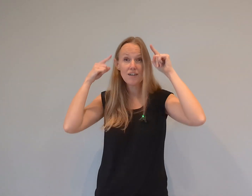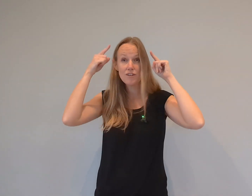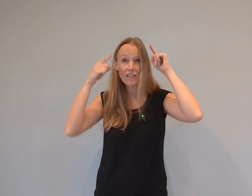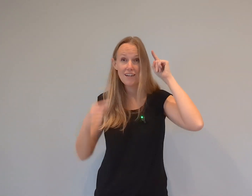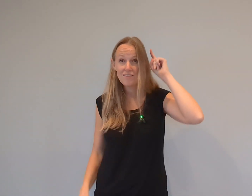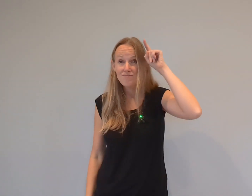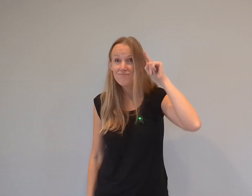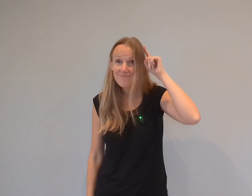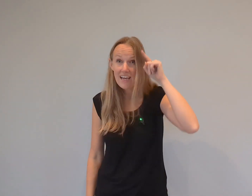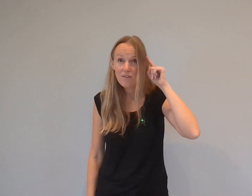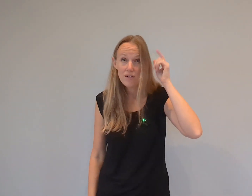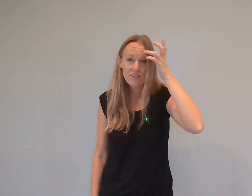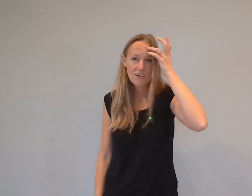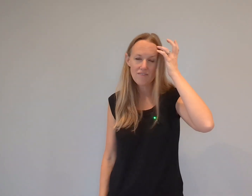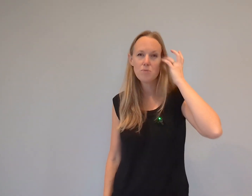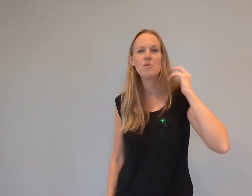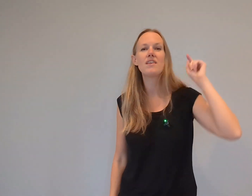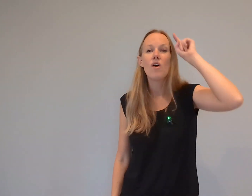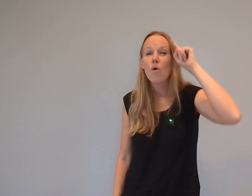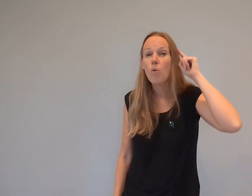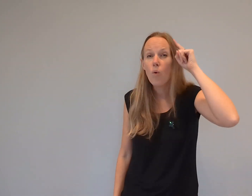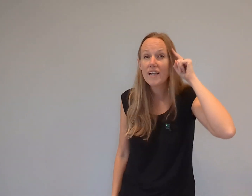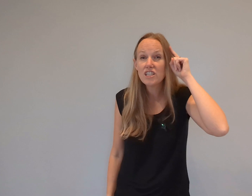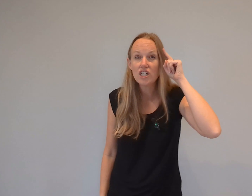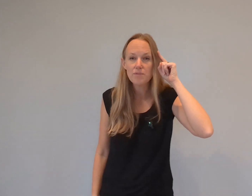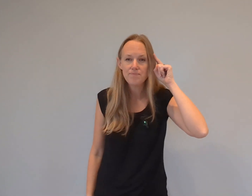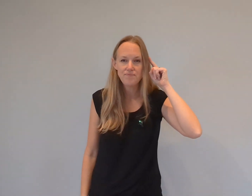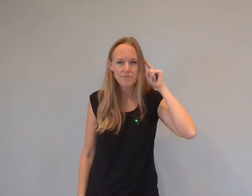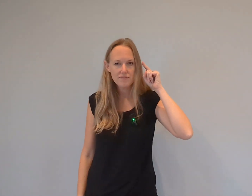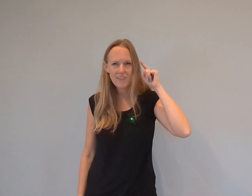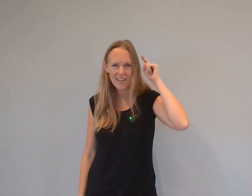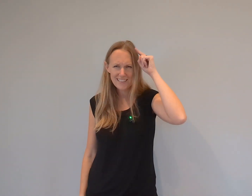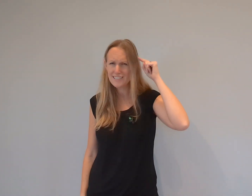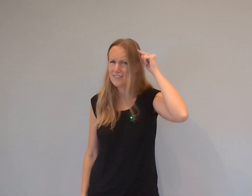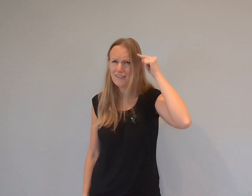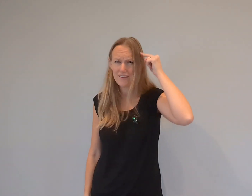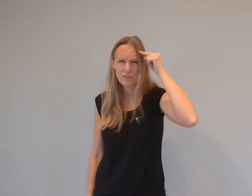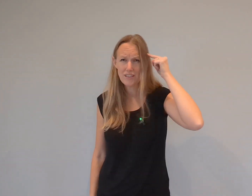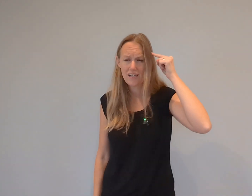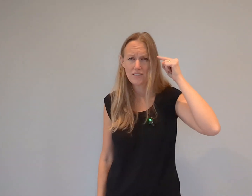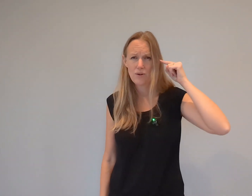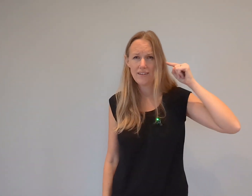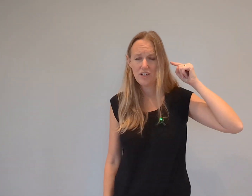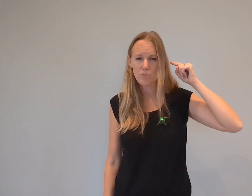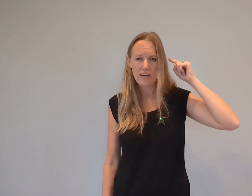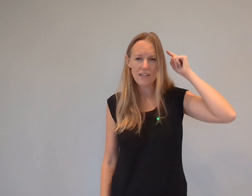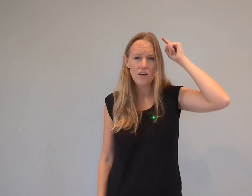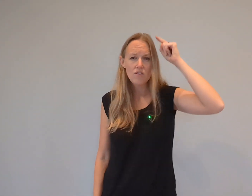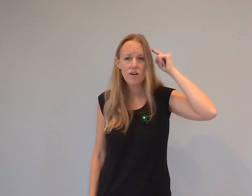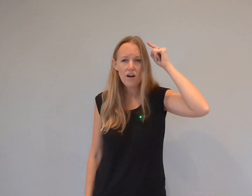of rotating. Okay, whatever you're comfortable with. Wonder. Okay, it's just, those thoughts around in your brain. For all